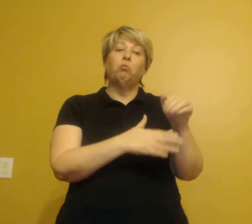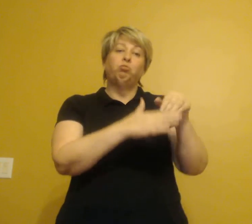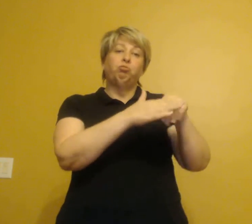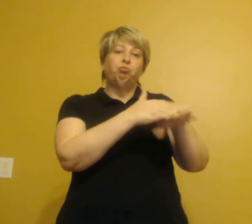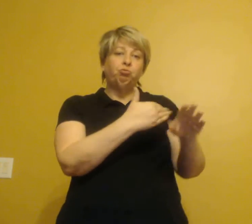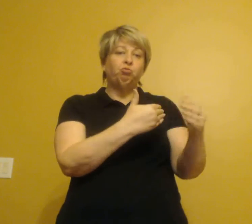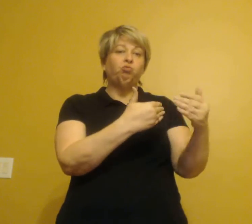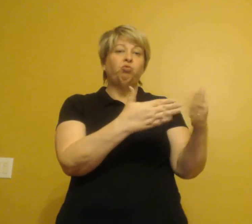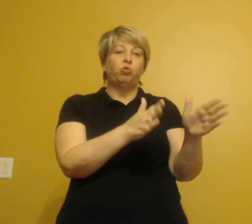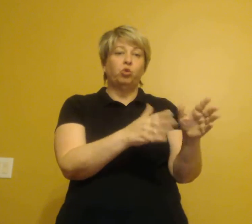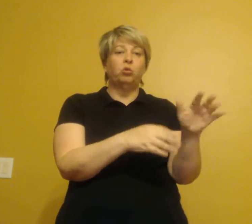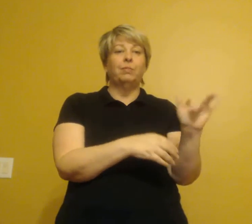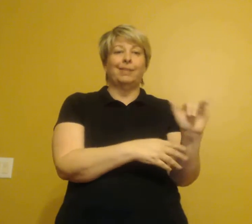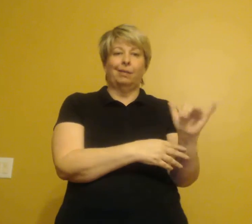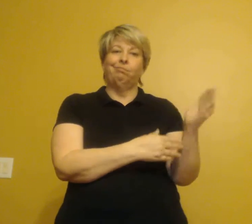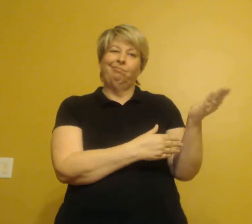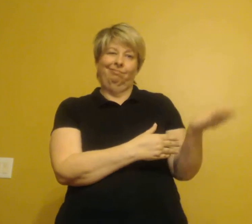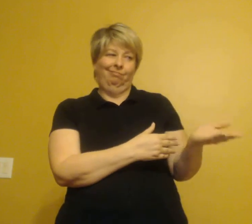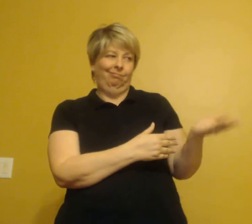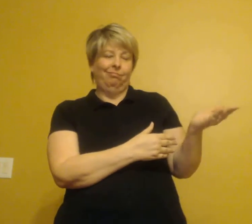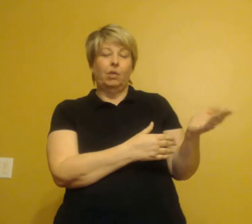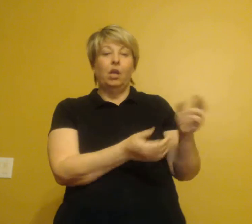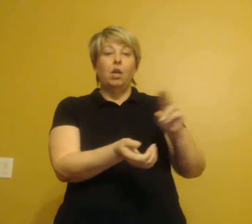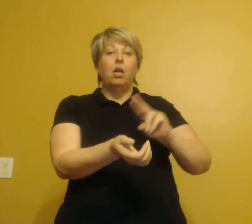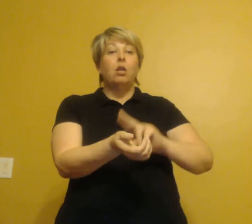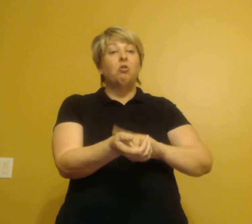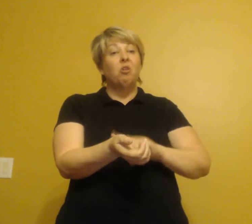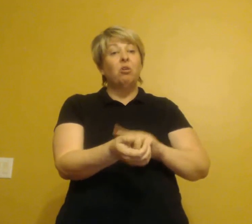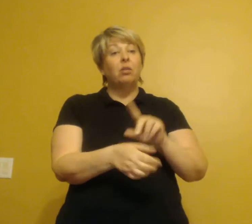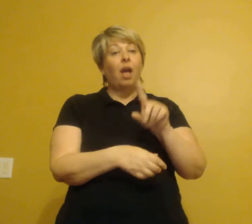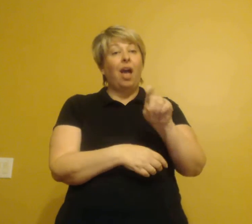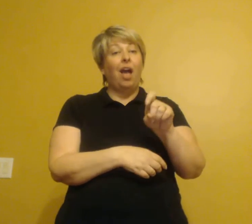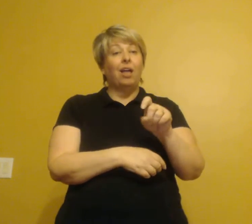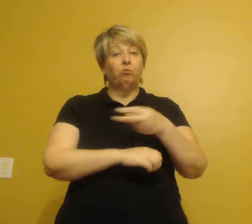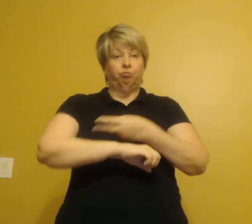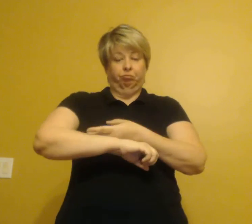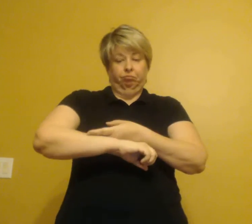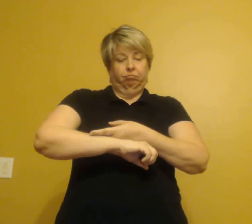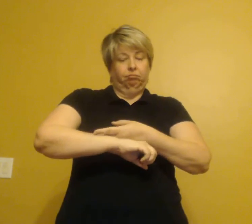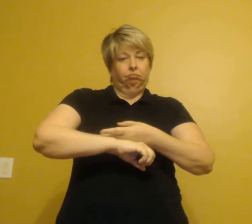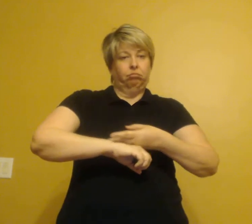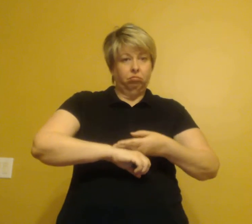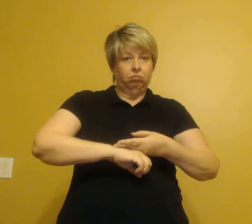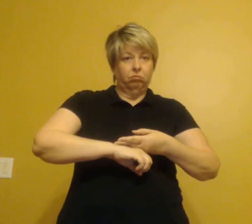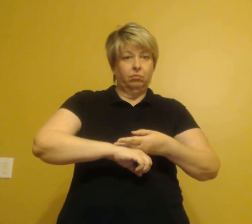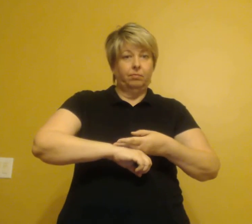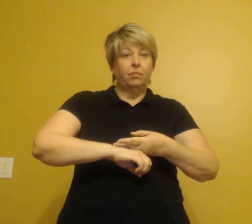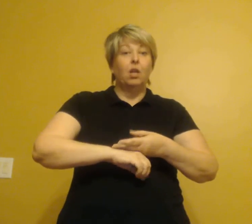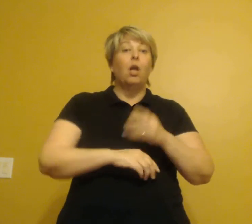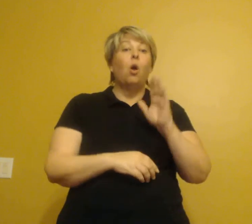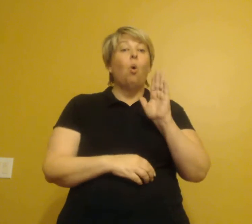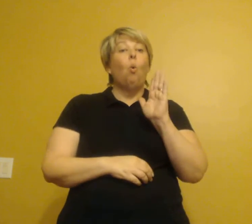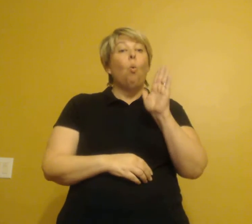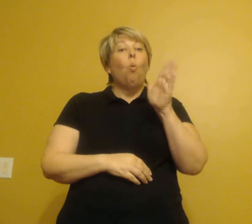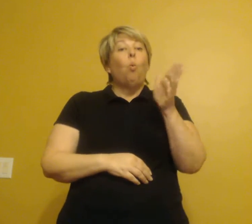this. Your nurse will have you lie down on the bed. You will be hooked up to some monitoring